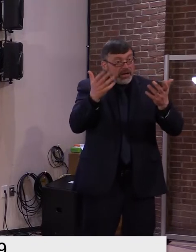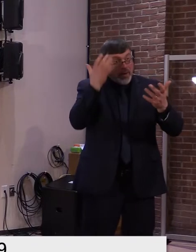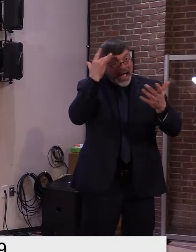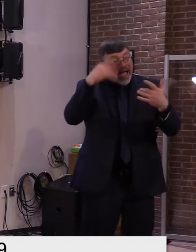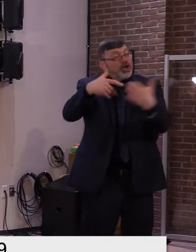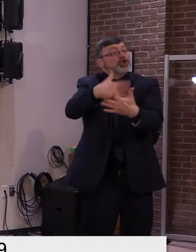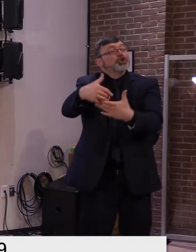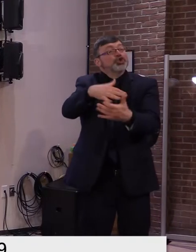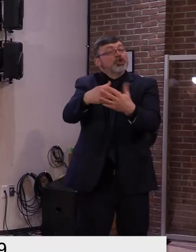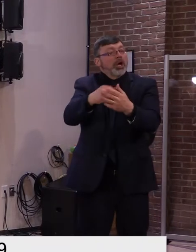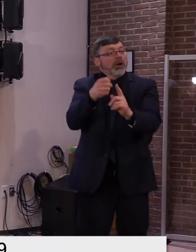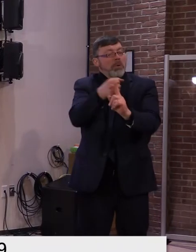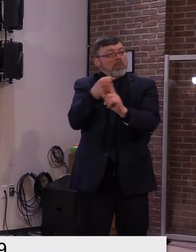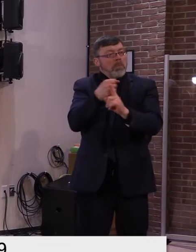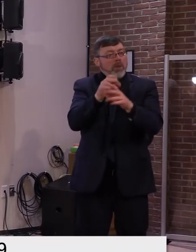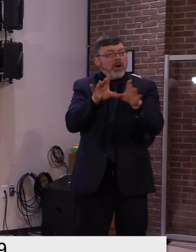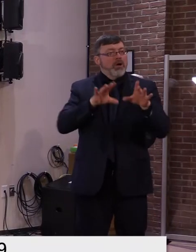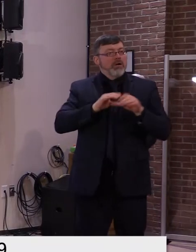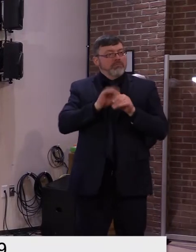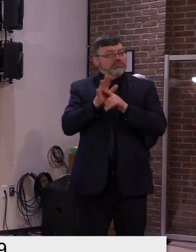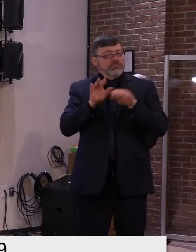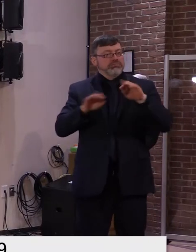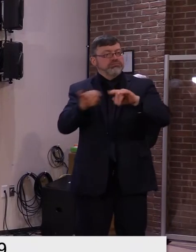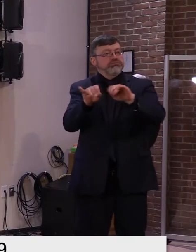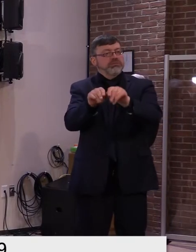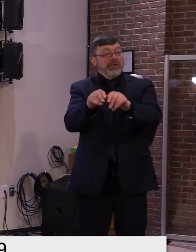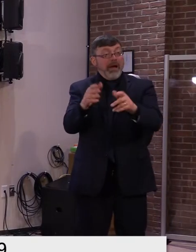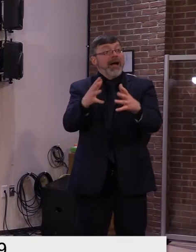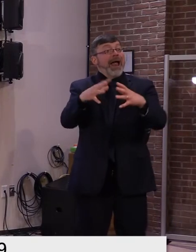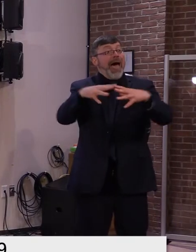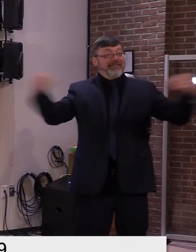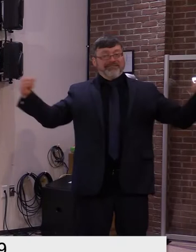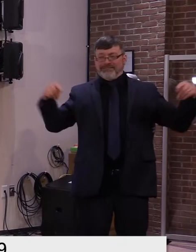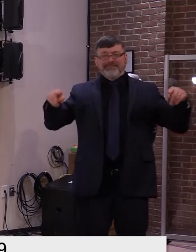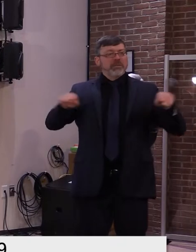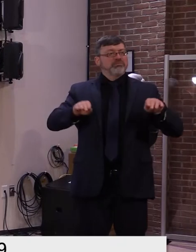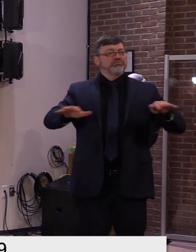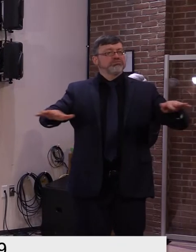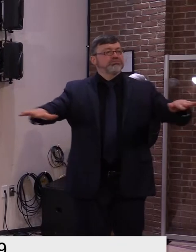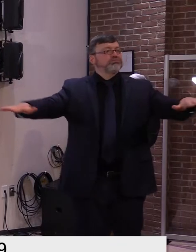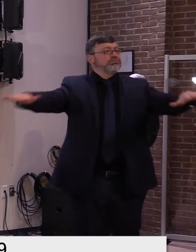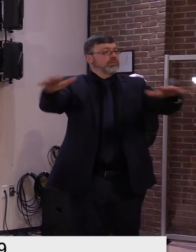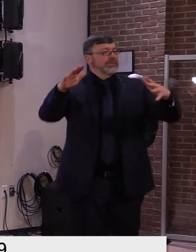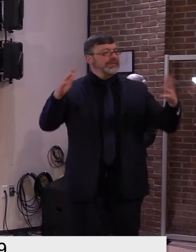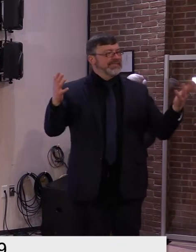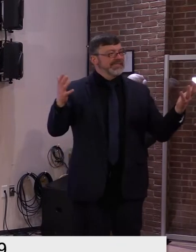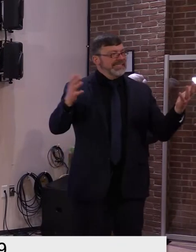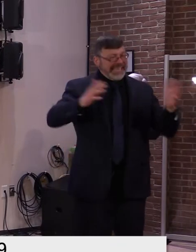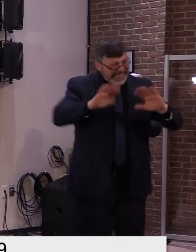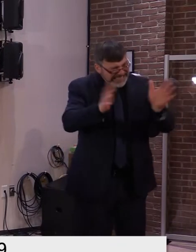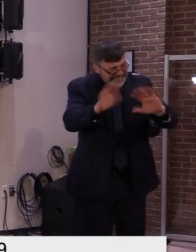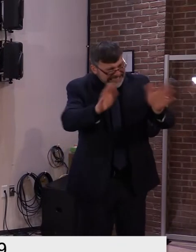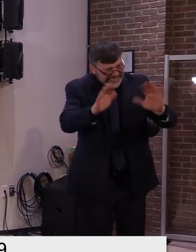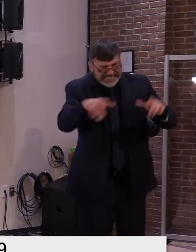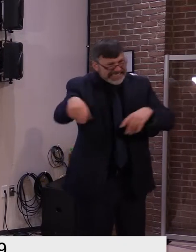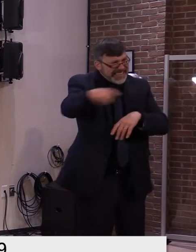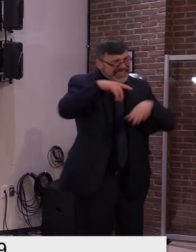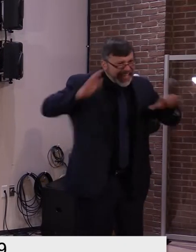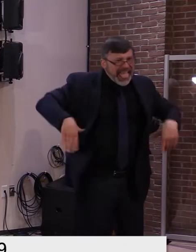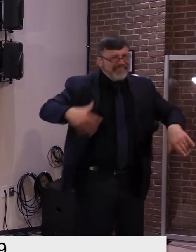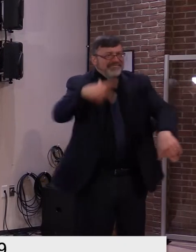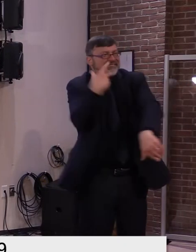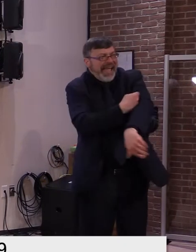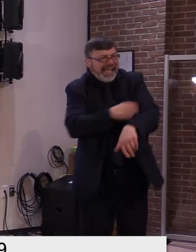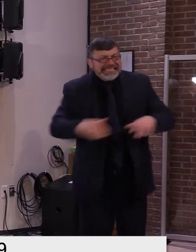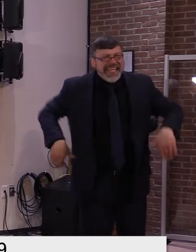puts people at risk, especially before we had the vaccination plan in place where we were protecting older Vermonts, Vermonters